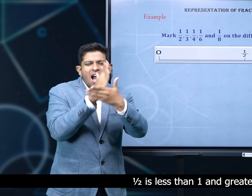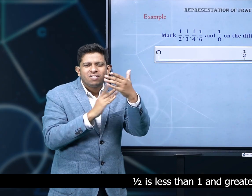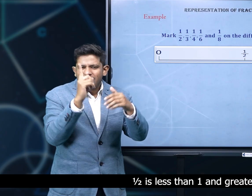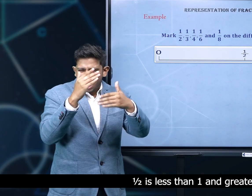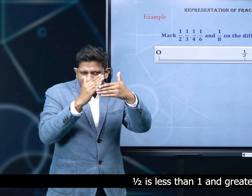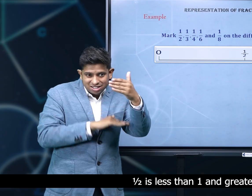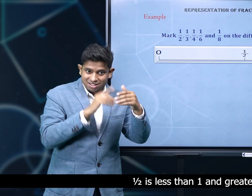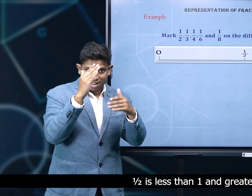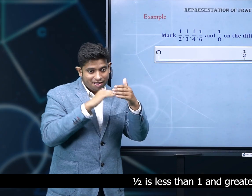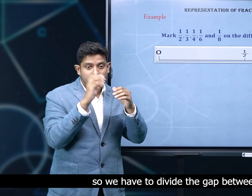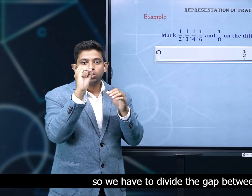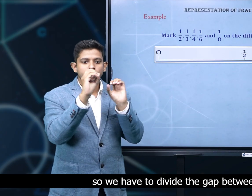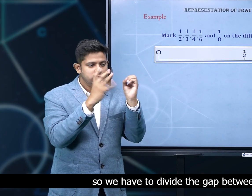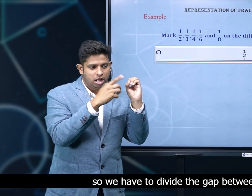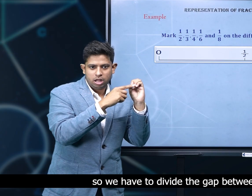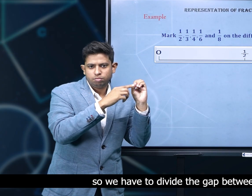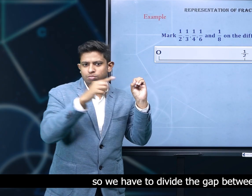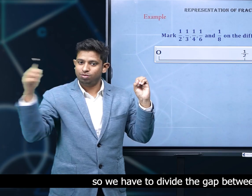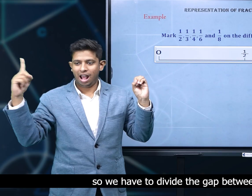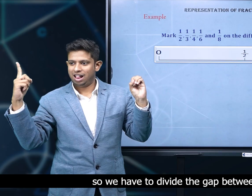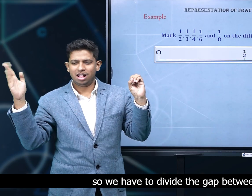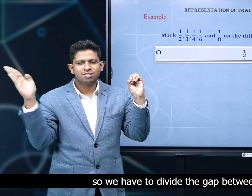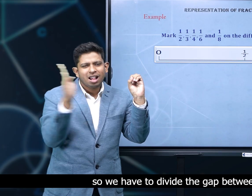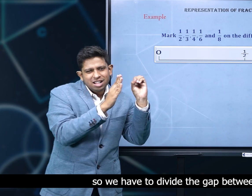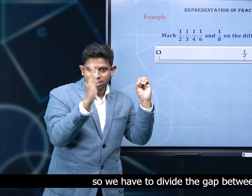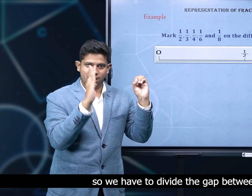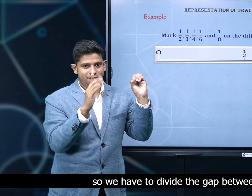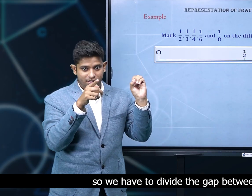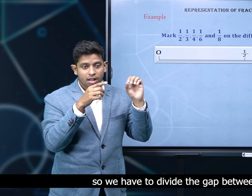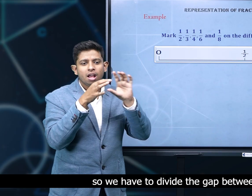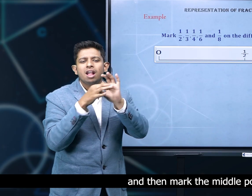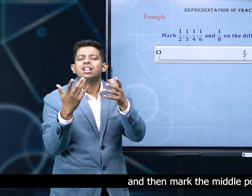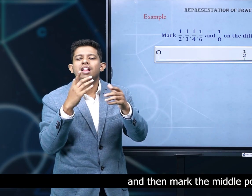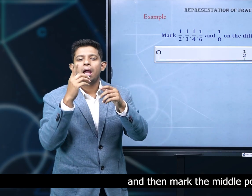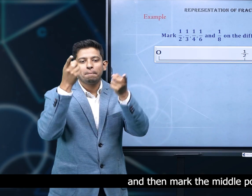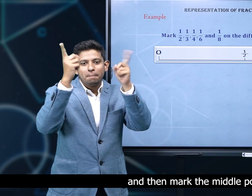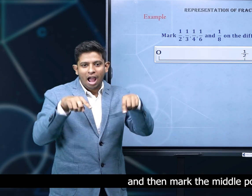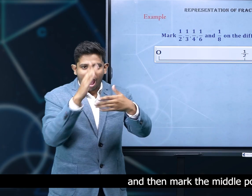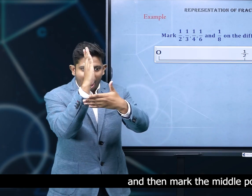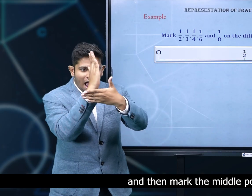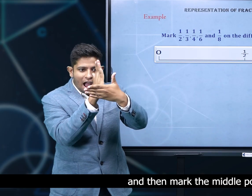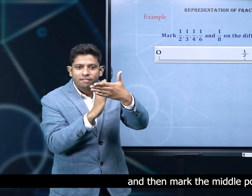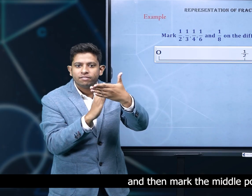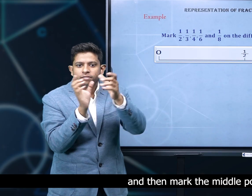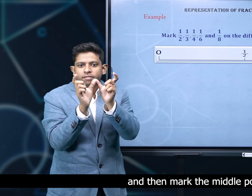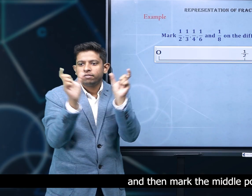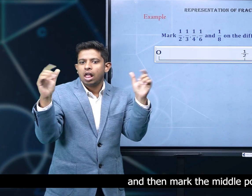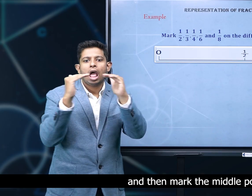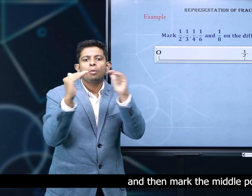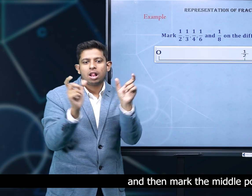greater than 0. So we have to divide the gap between two equal parts and then mark the middle point as 1 by 2.